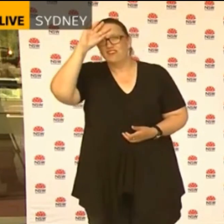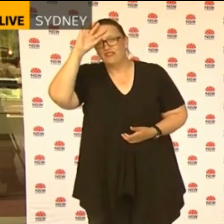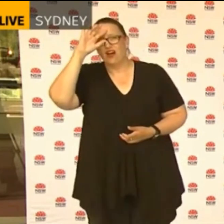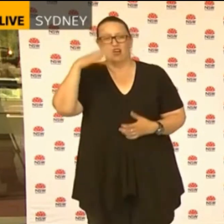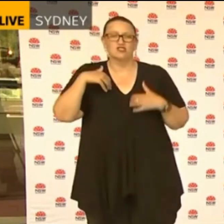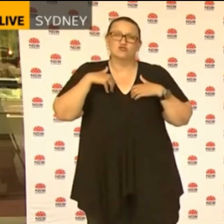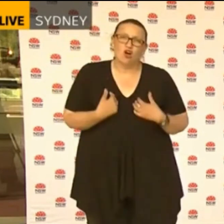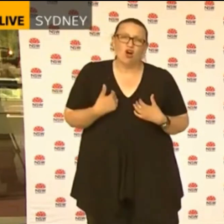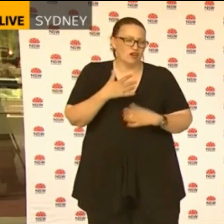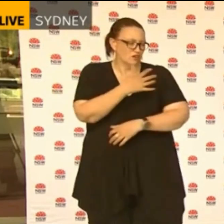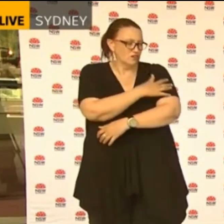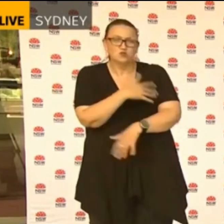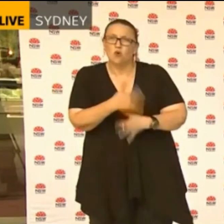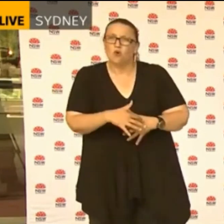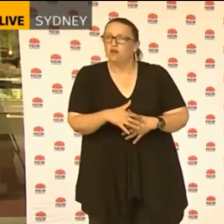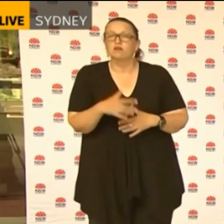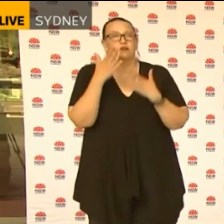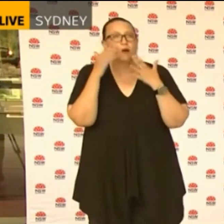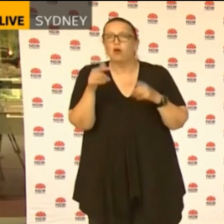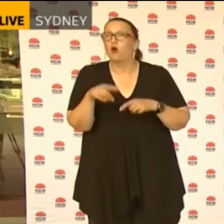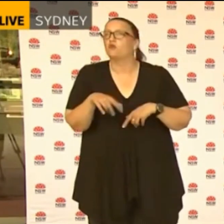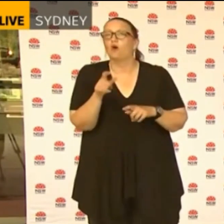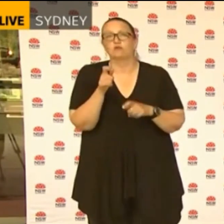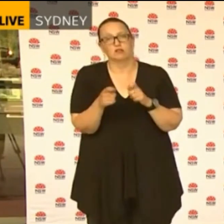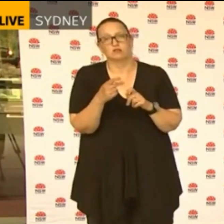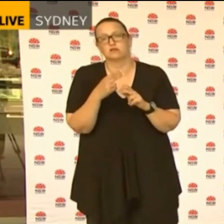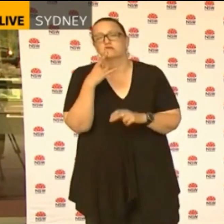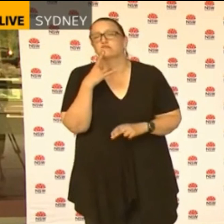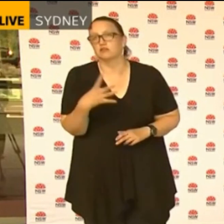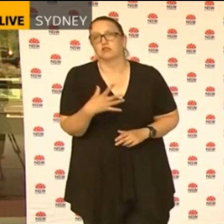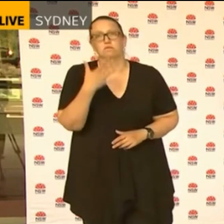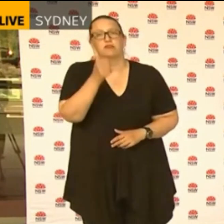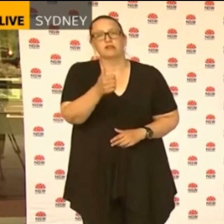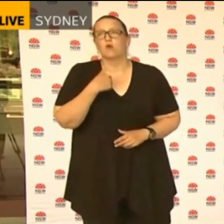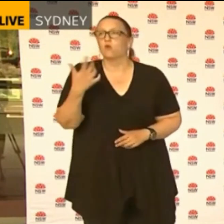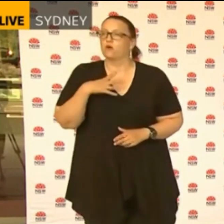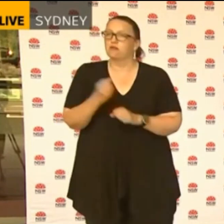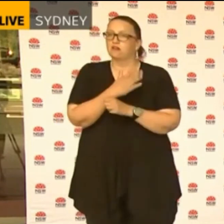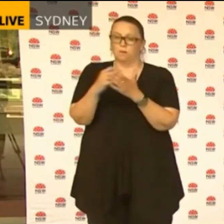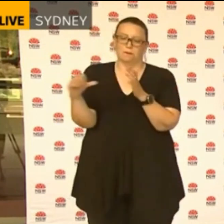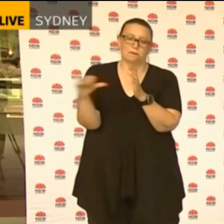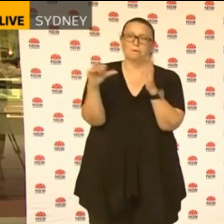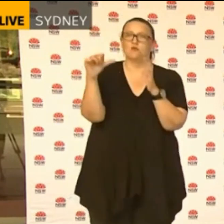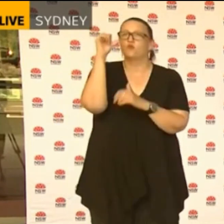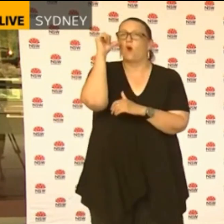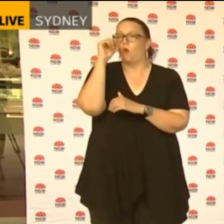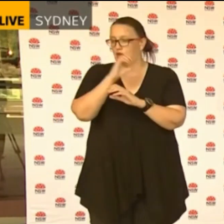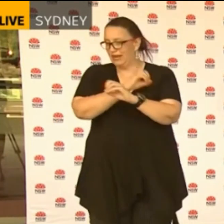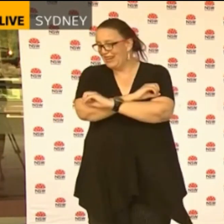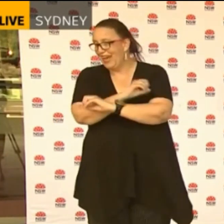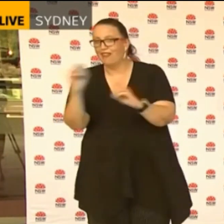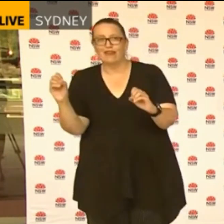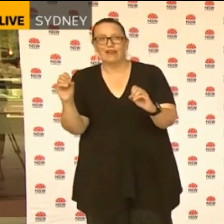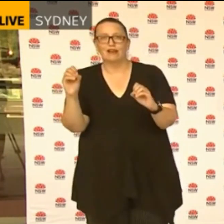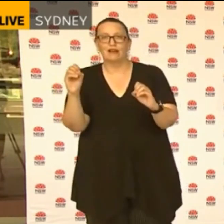the virus is doing and where we're at. And of course also that we don't want to put restrictions in place or leave anything in place a day longer